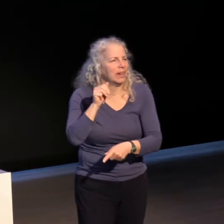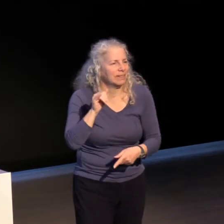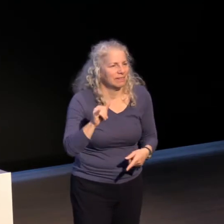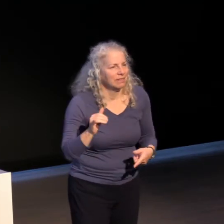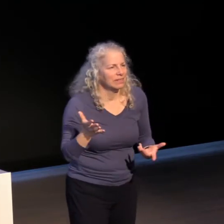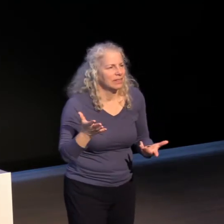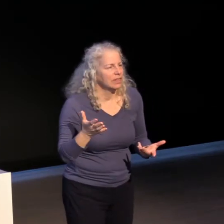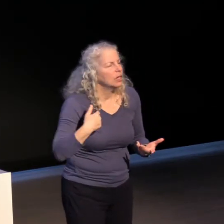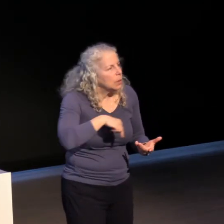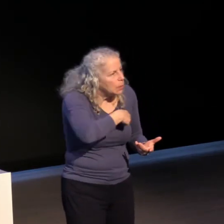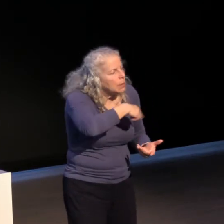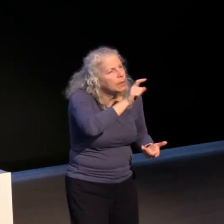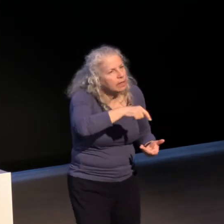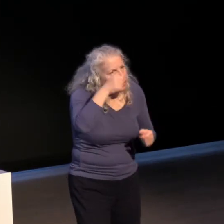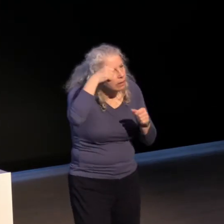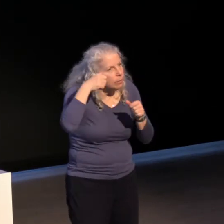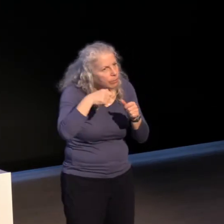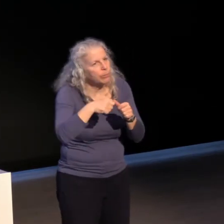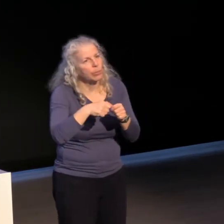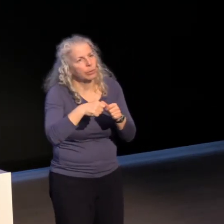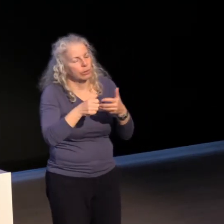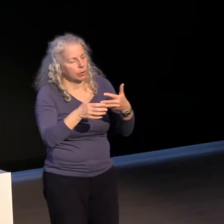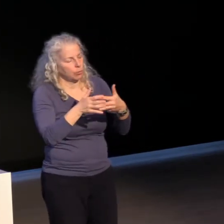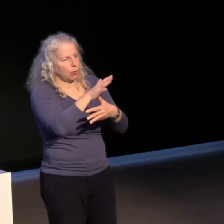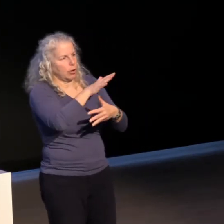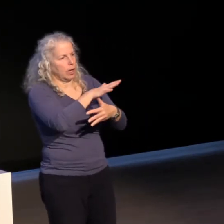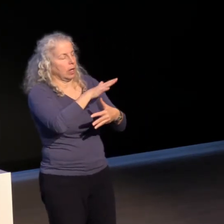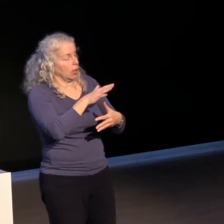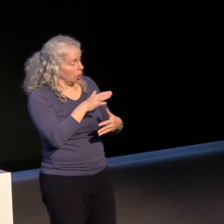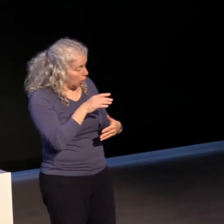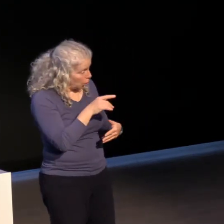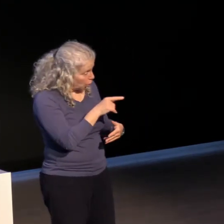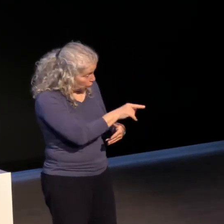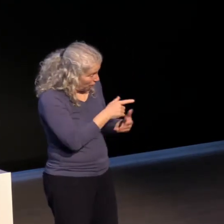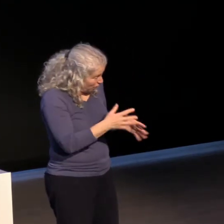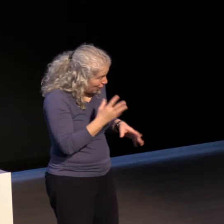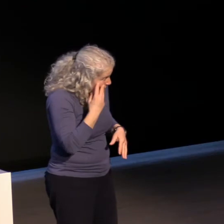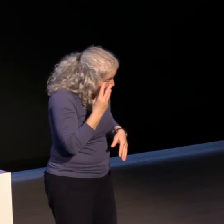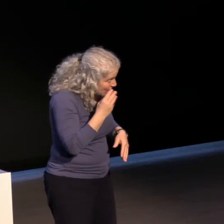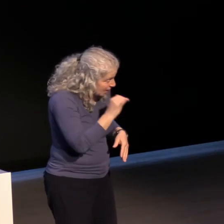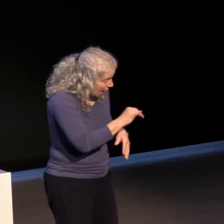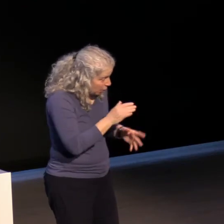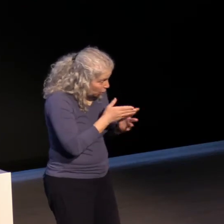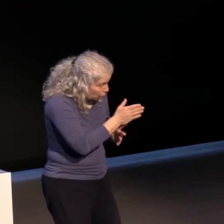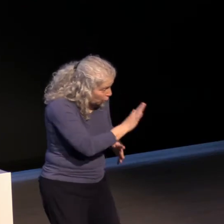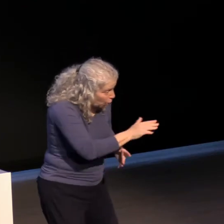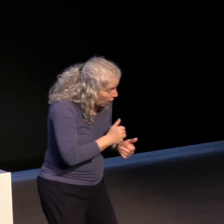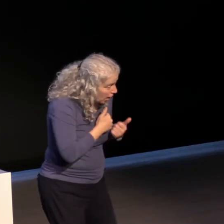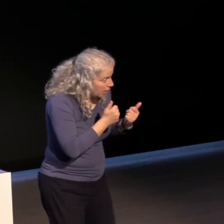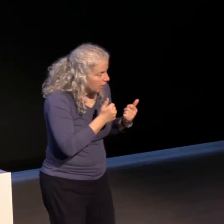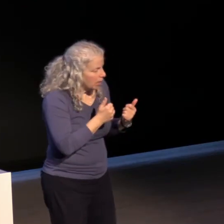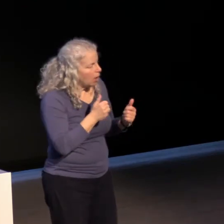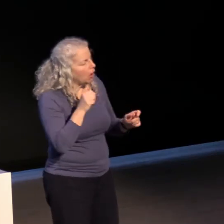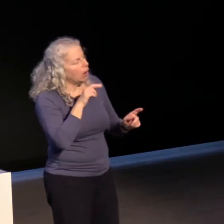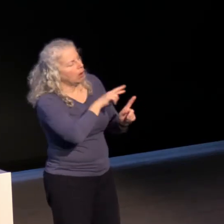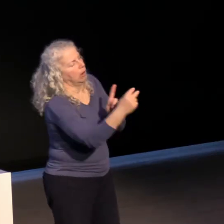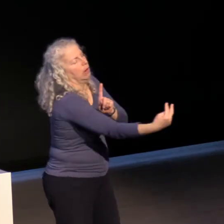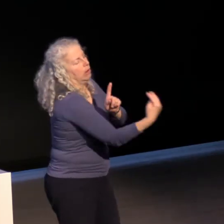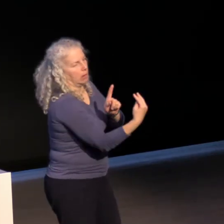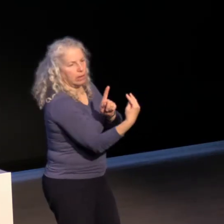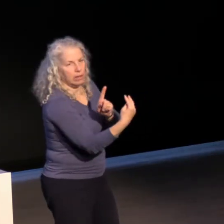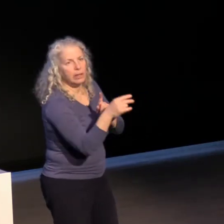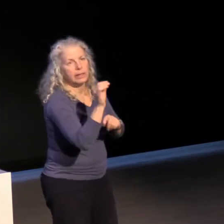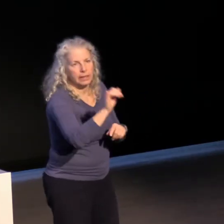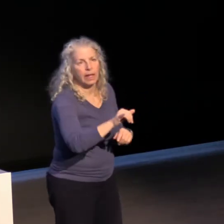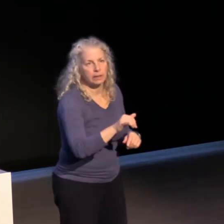that we remember to prioritize lived experience and interest in others' experiences and worldview. Next